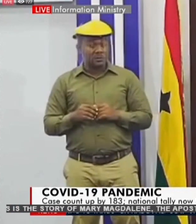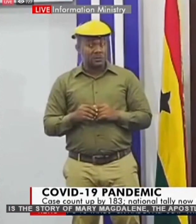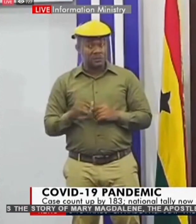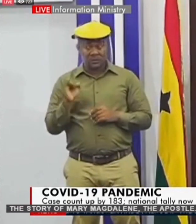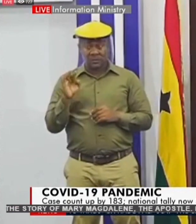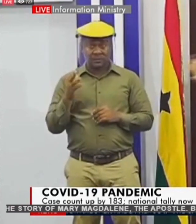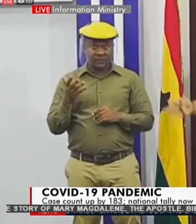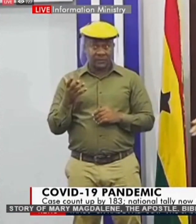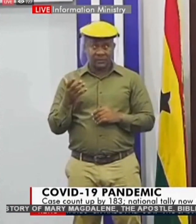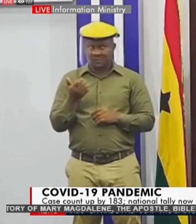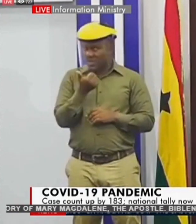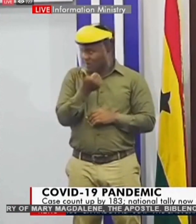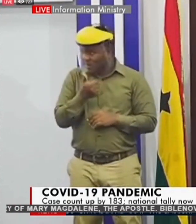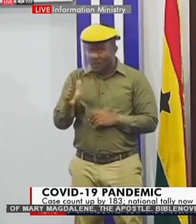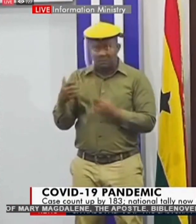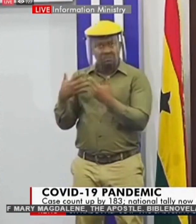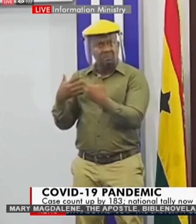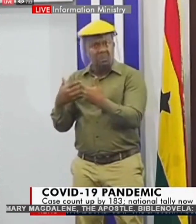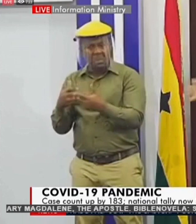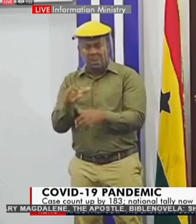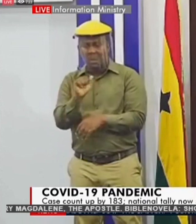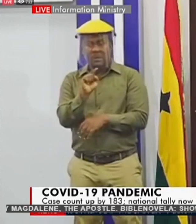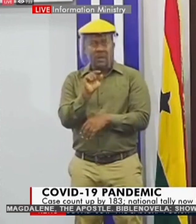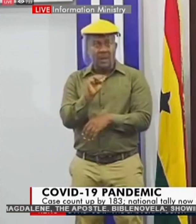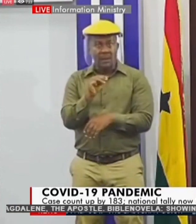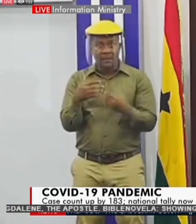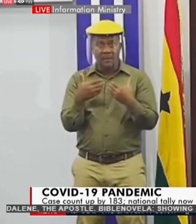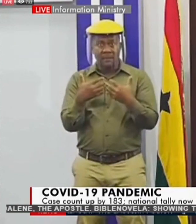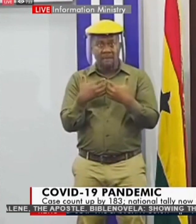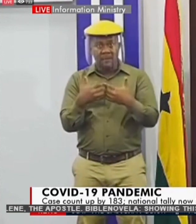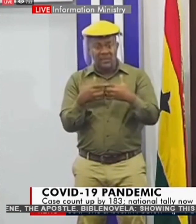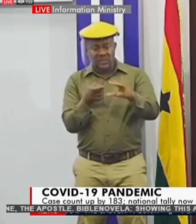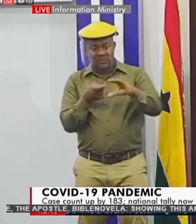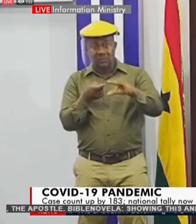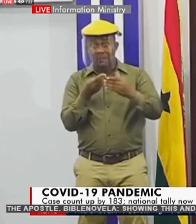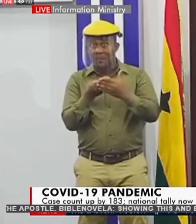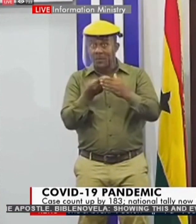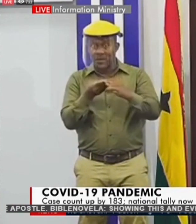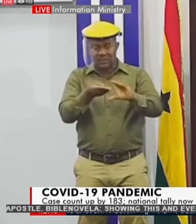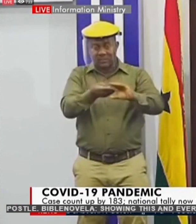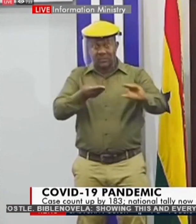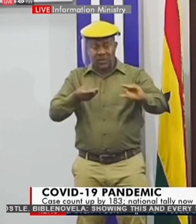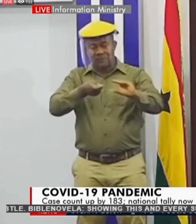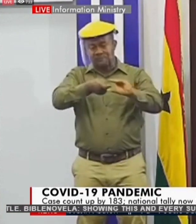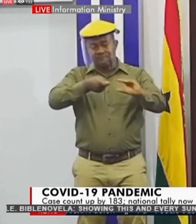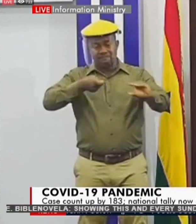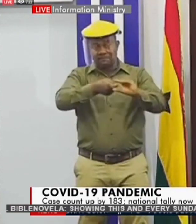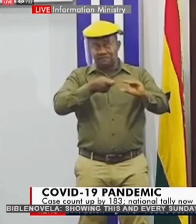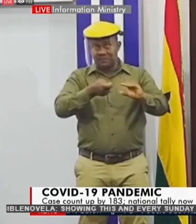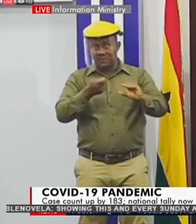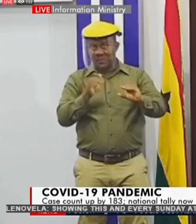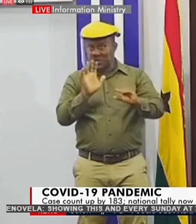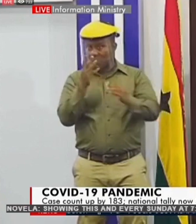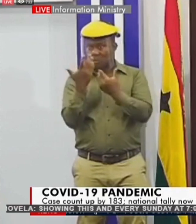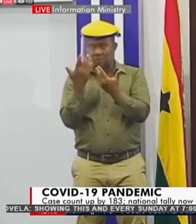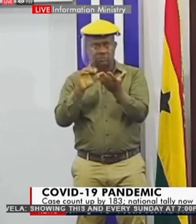after use of any of these, either an ATM or clock-in machine, you have to make sure that you sanitize either the machine and your